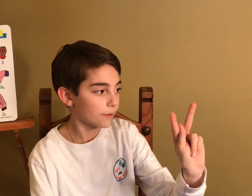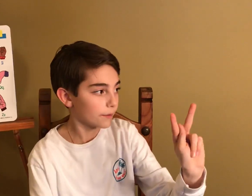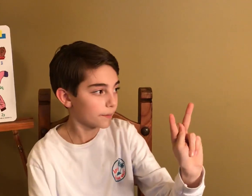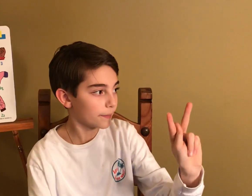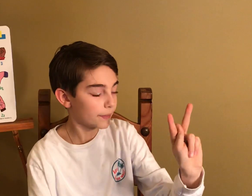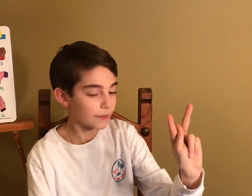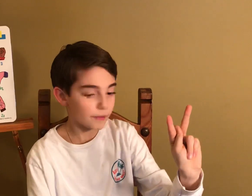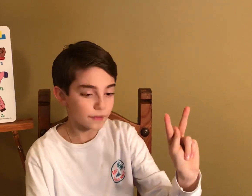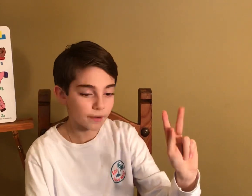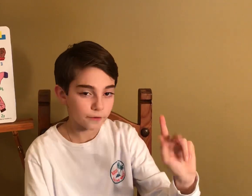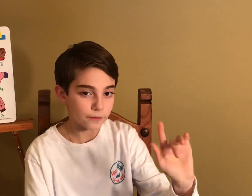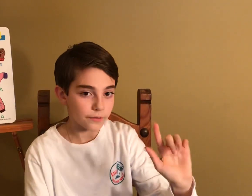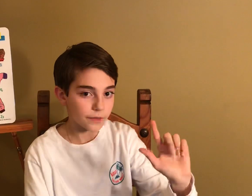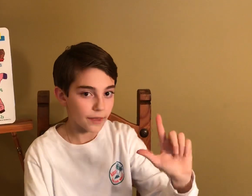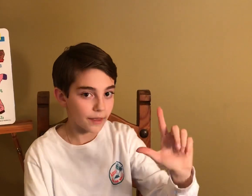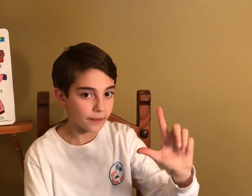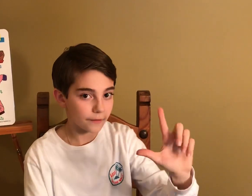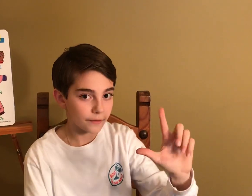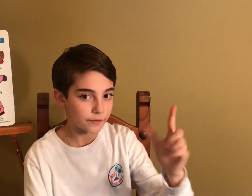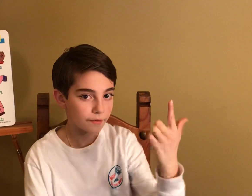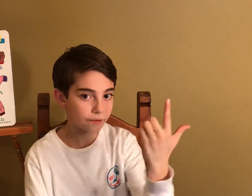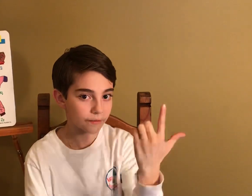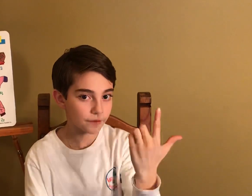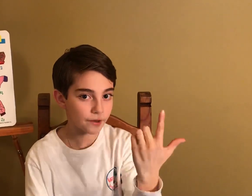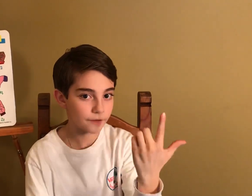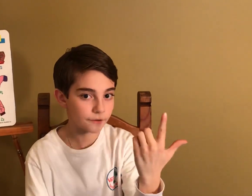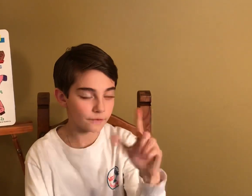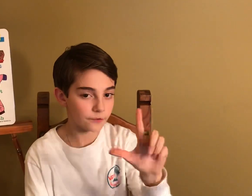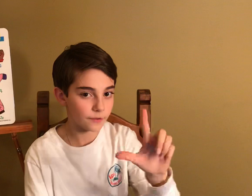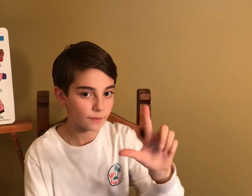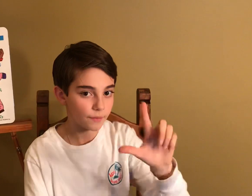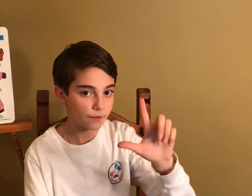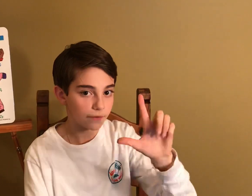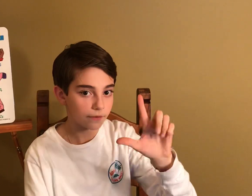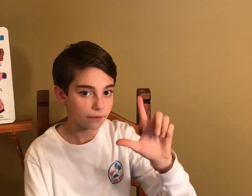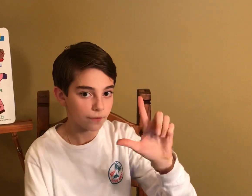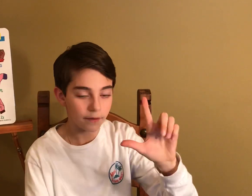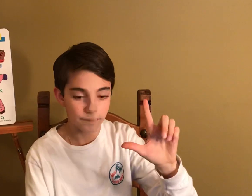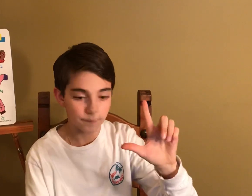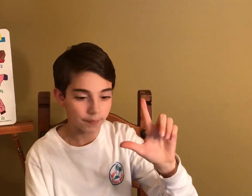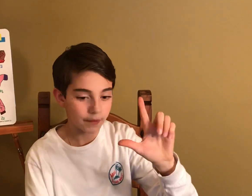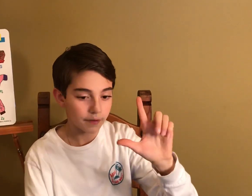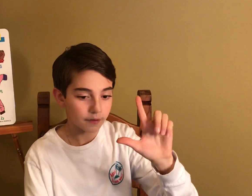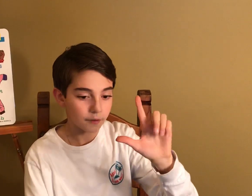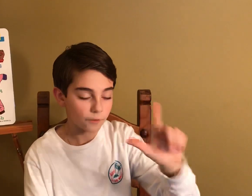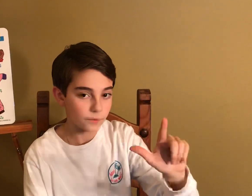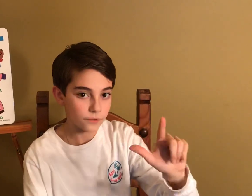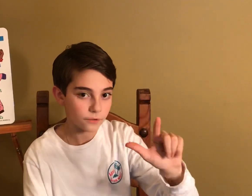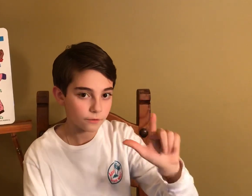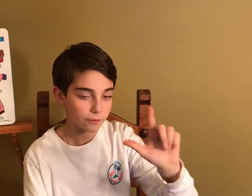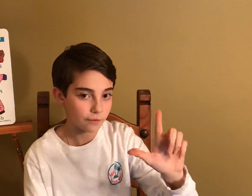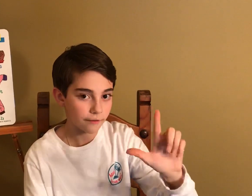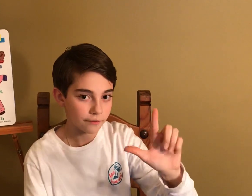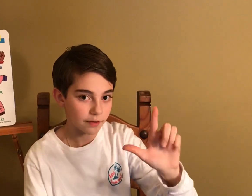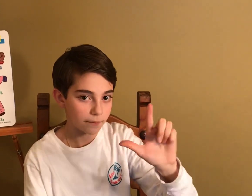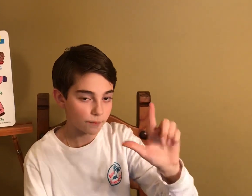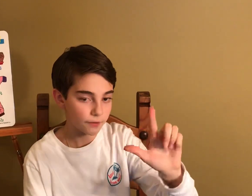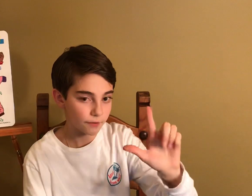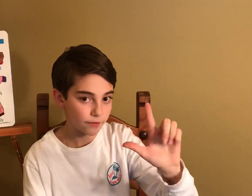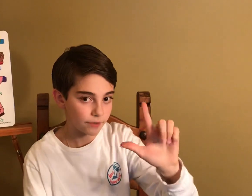So the next one is L, and this one's kind of confusing because you're supposed to do it with your left hand, but with your left hand